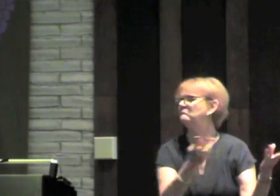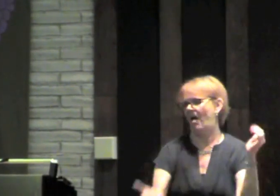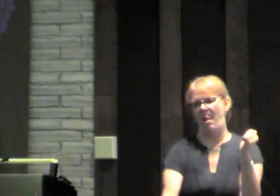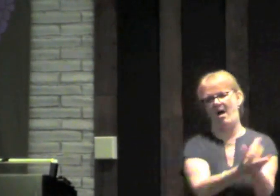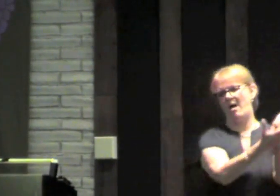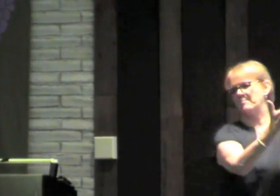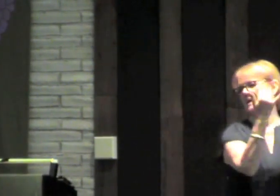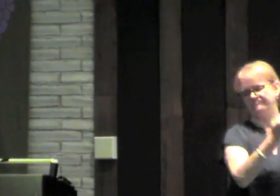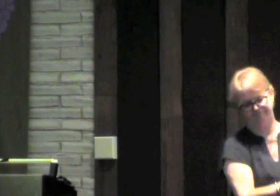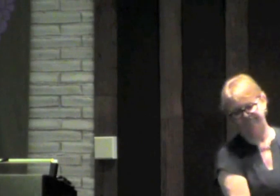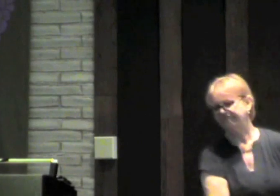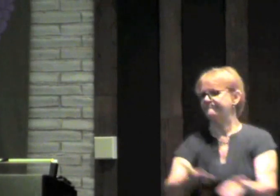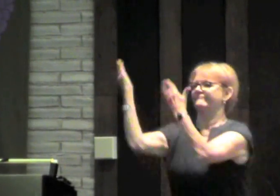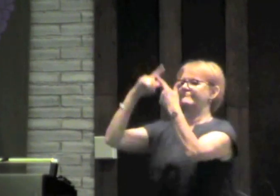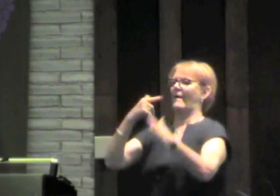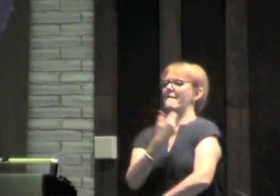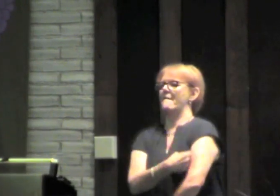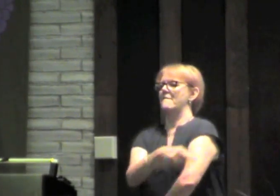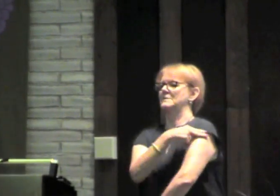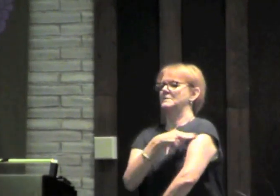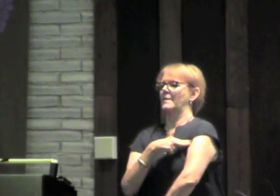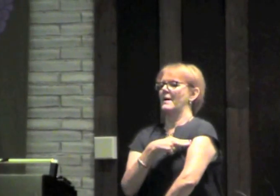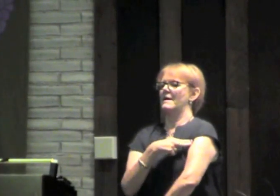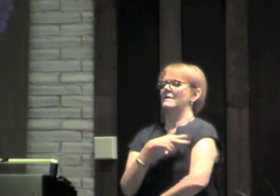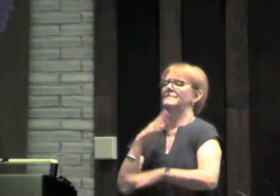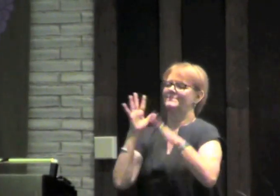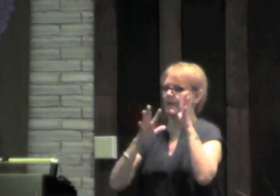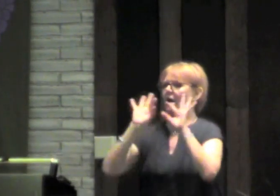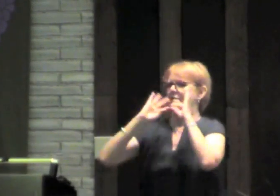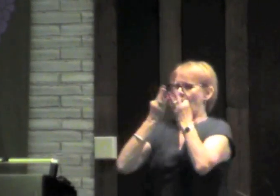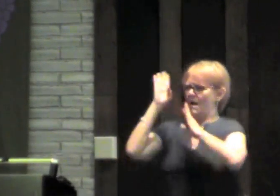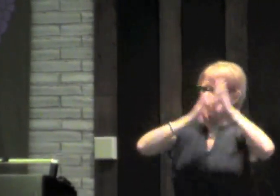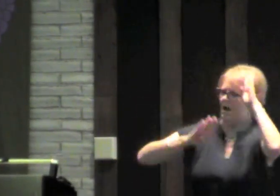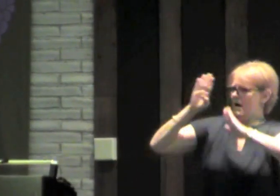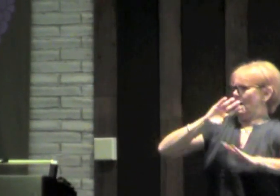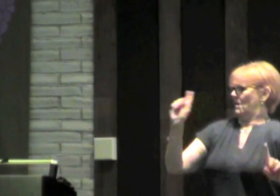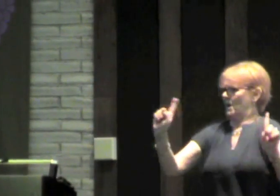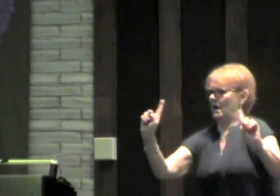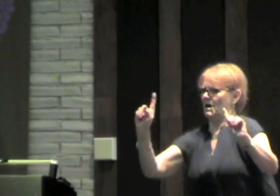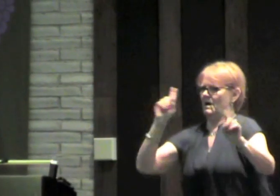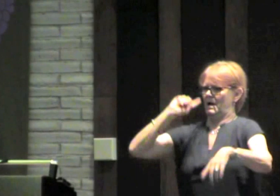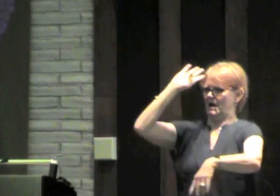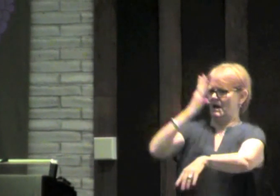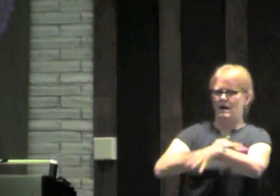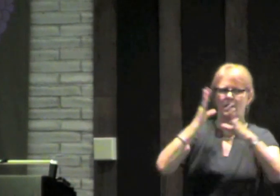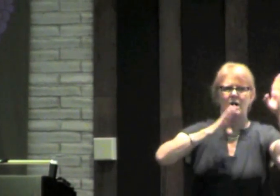collapsed. And some Jewish people saw him and took him immediately to the hospital. His family, of course,